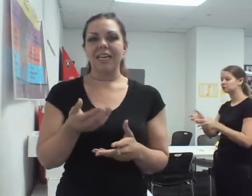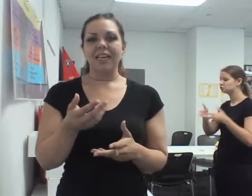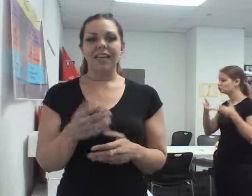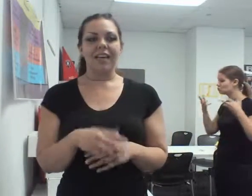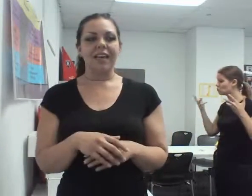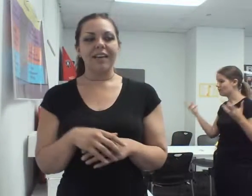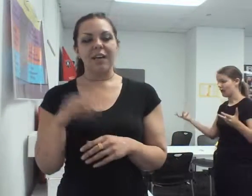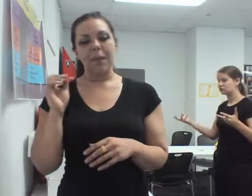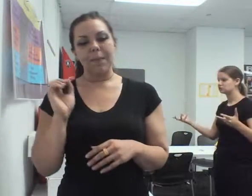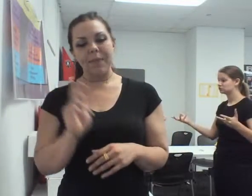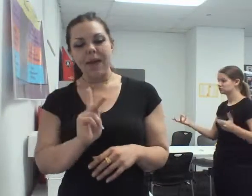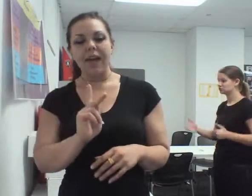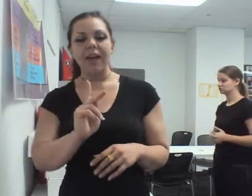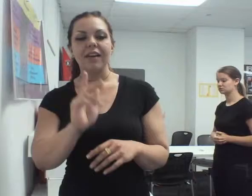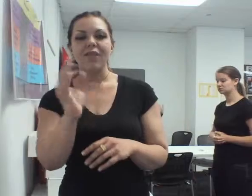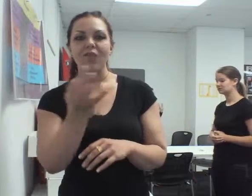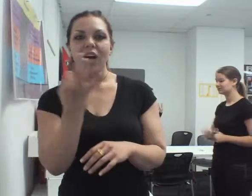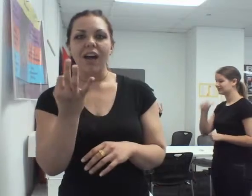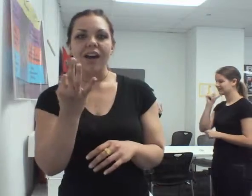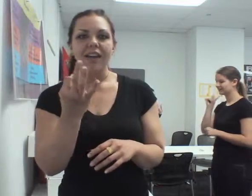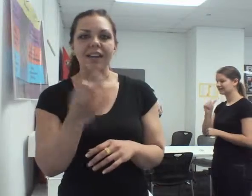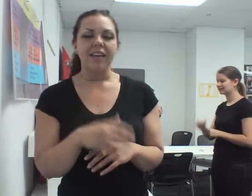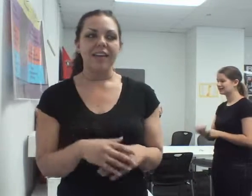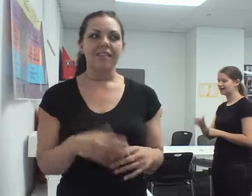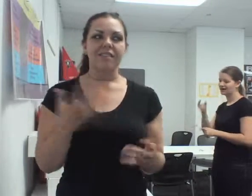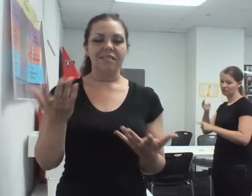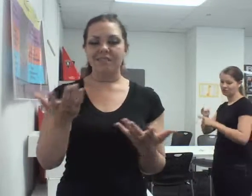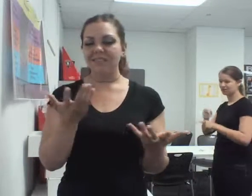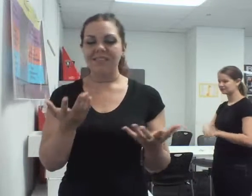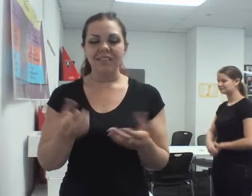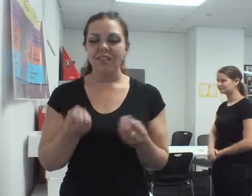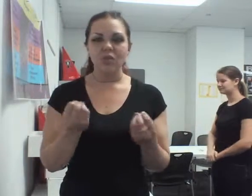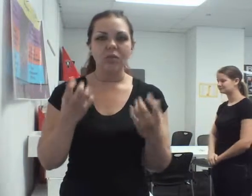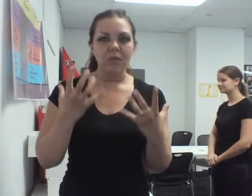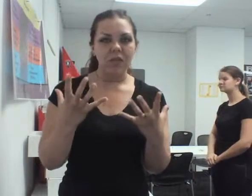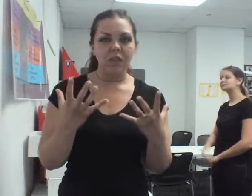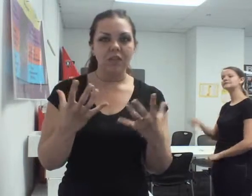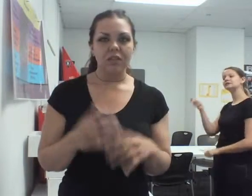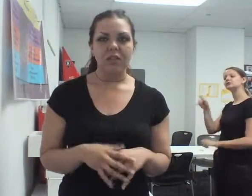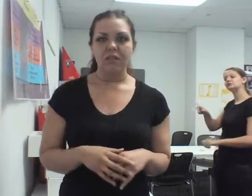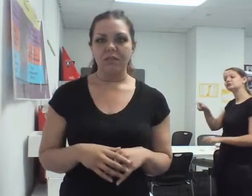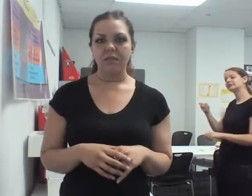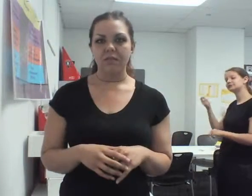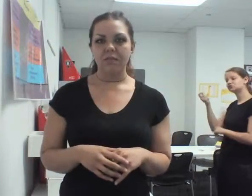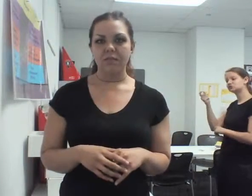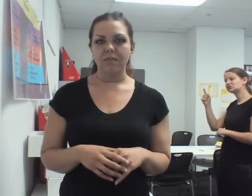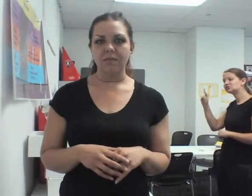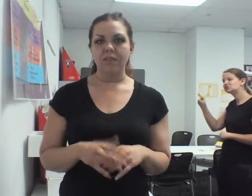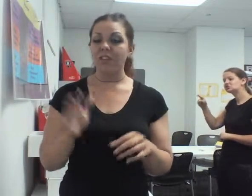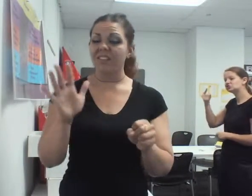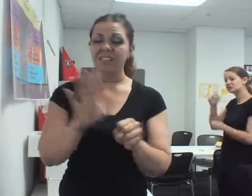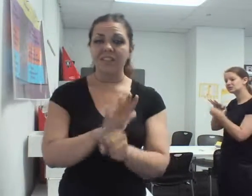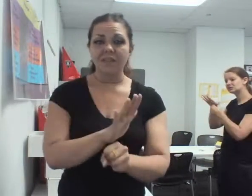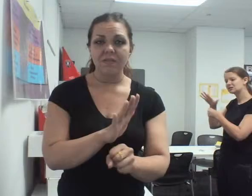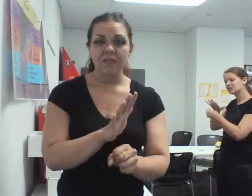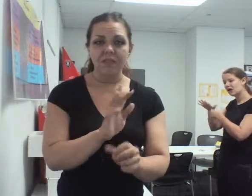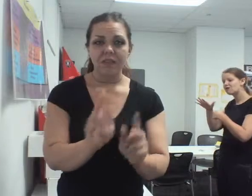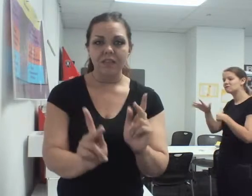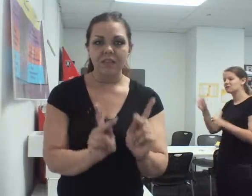way too much coaching. Got it? Make sense? Just enough so that the people have an